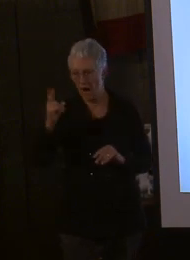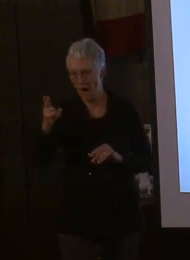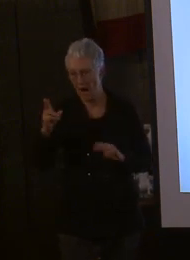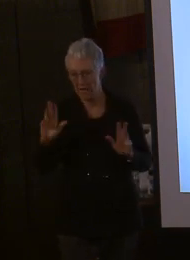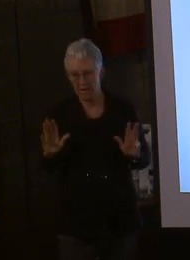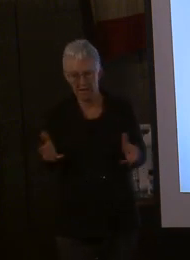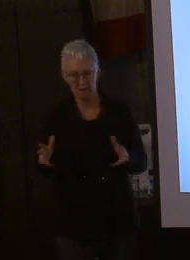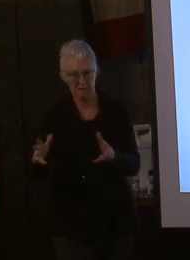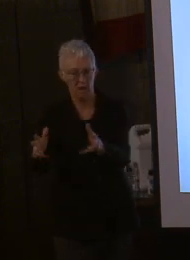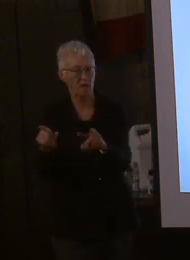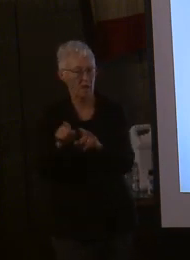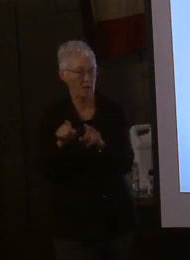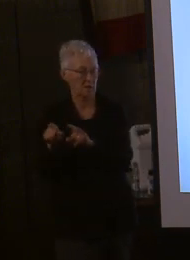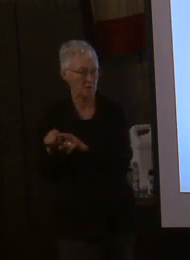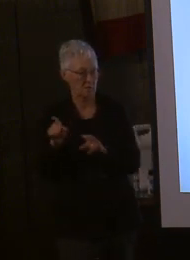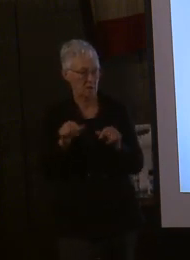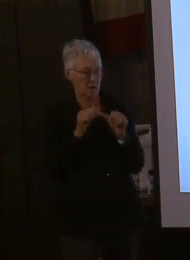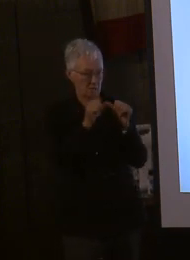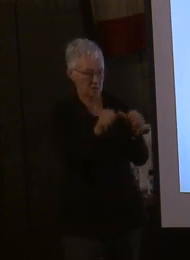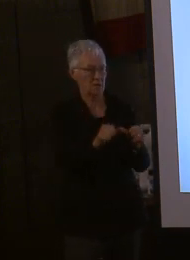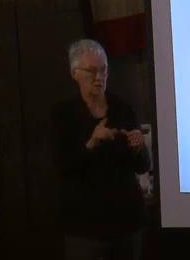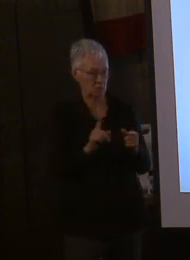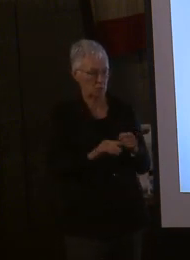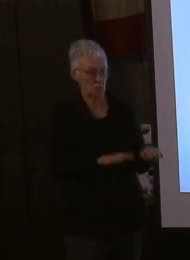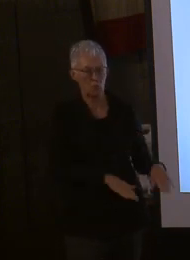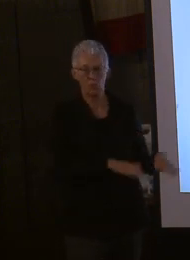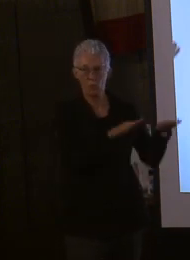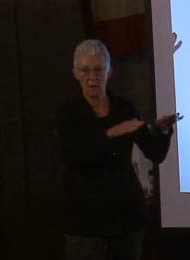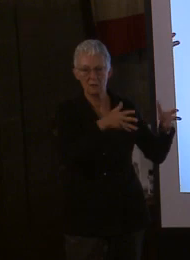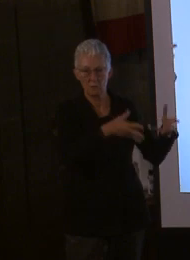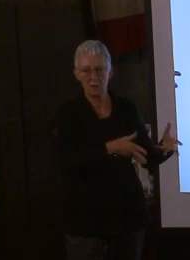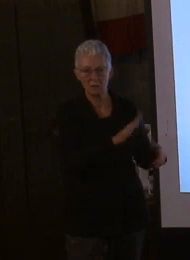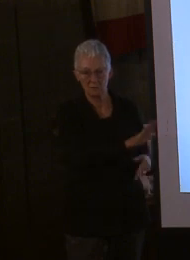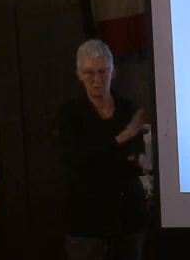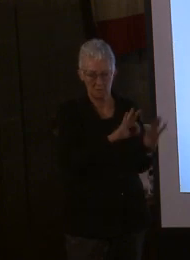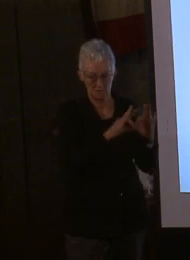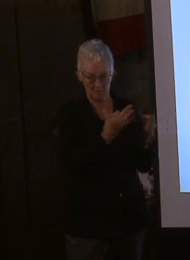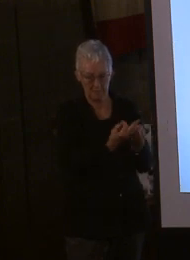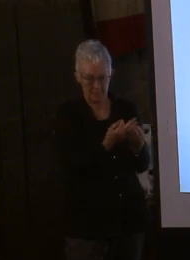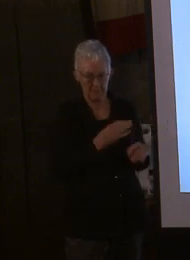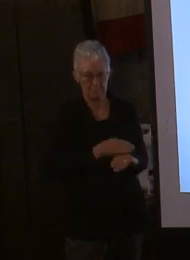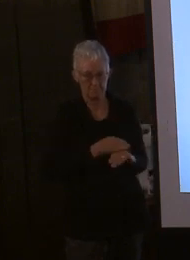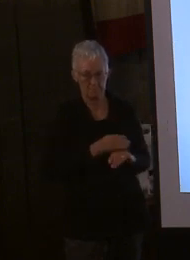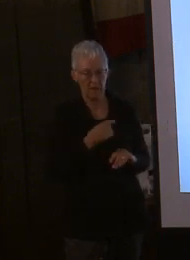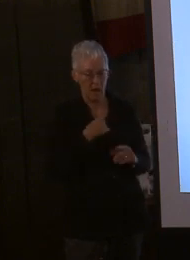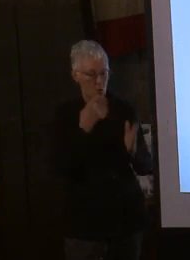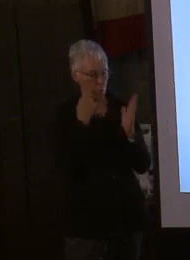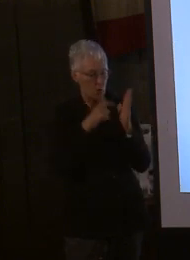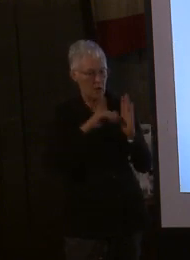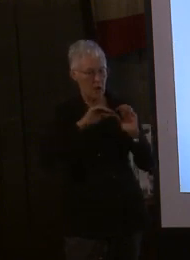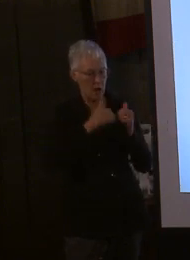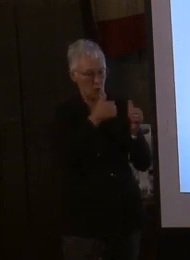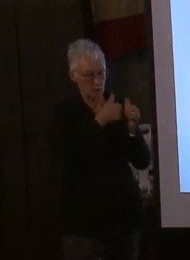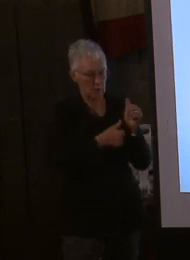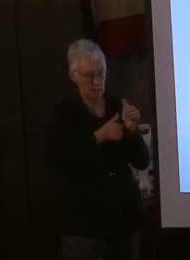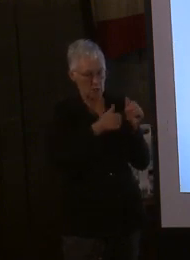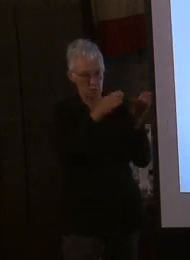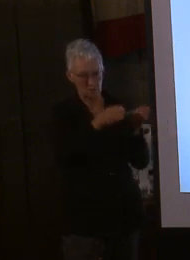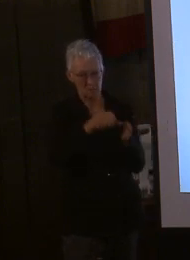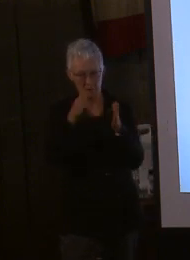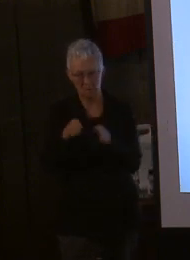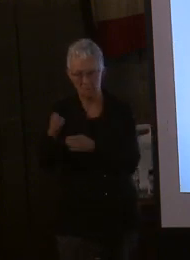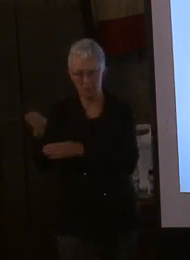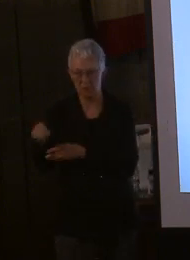their families. I am also reminded of how not only the mother, but how each member of the family is deserving of and in need